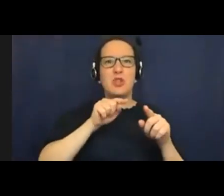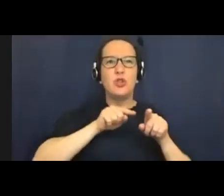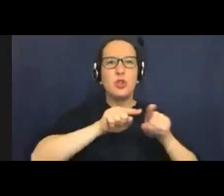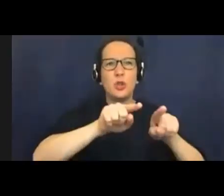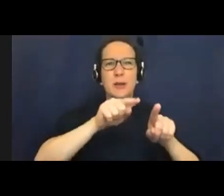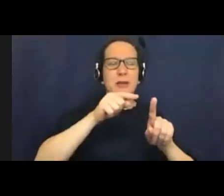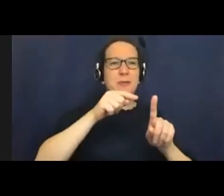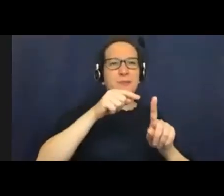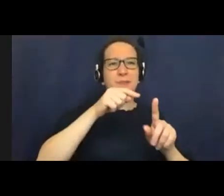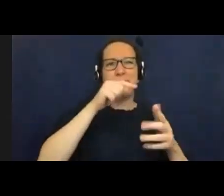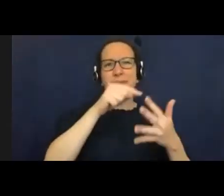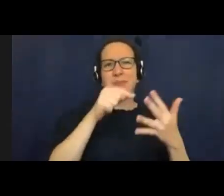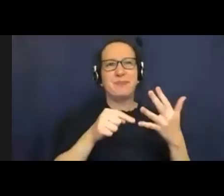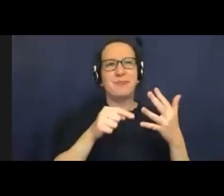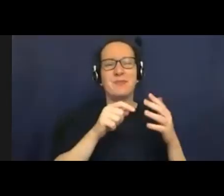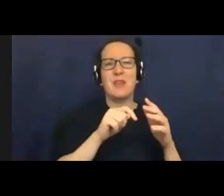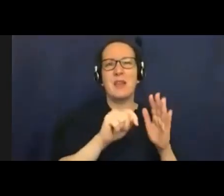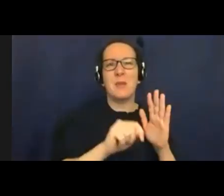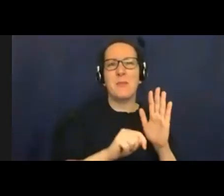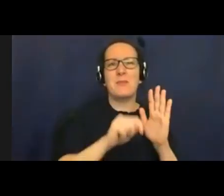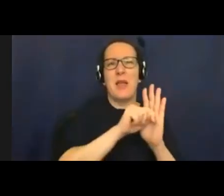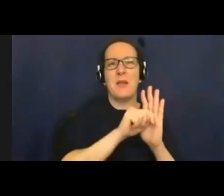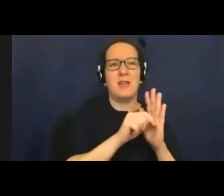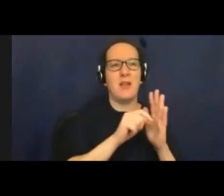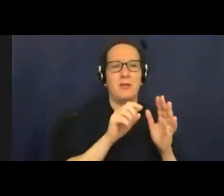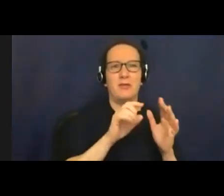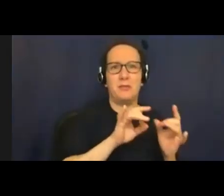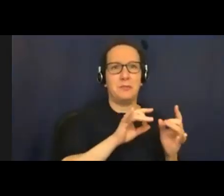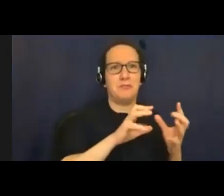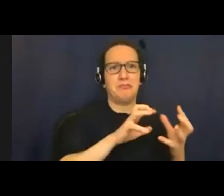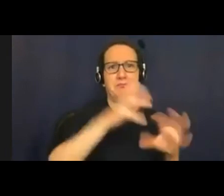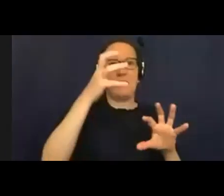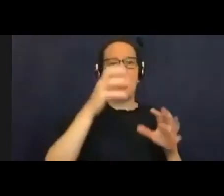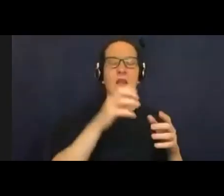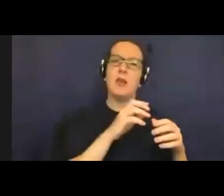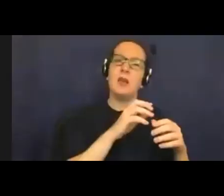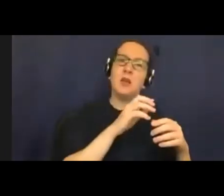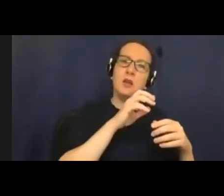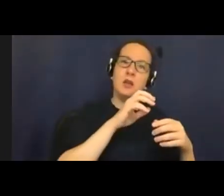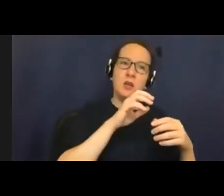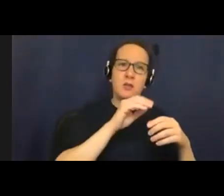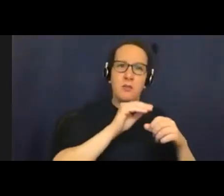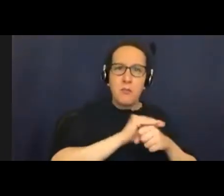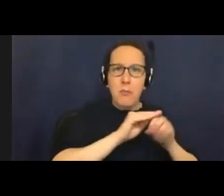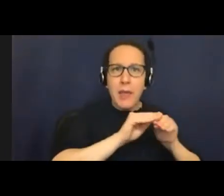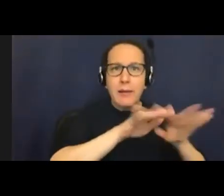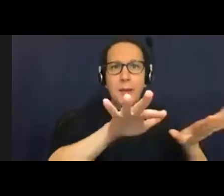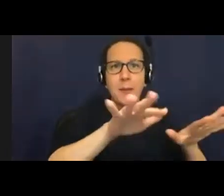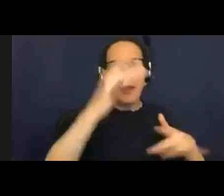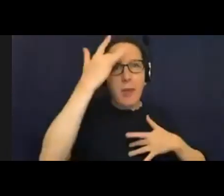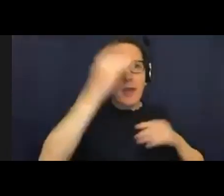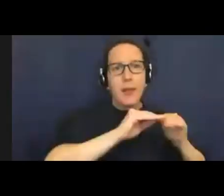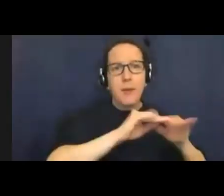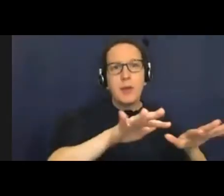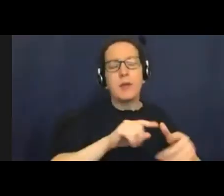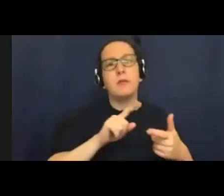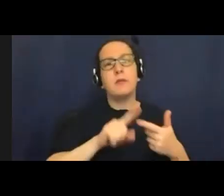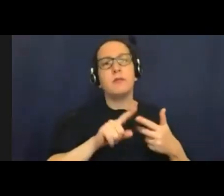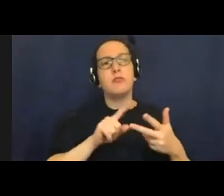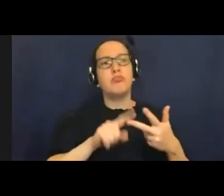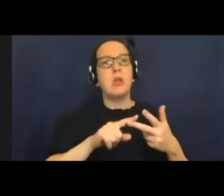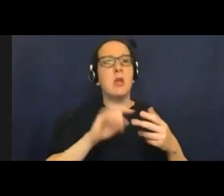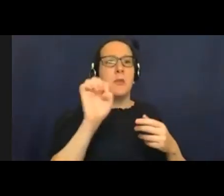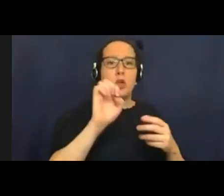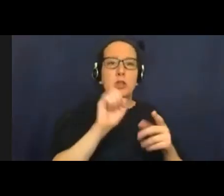particular periods of pandemics, natural disaster, whatever the situation, what we would call, let's say, emergency